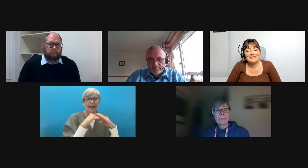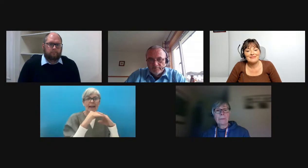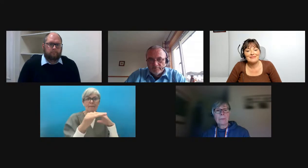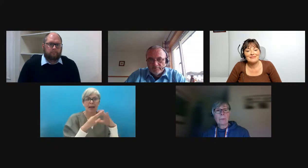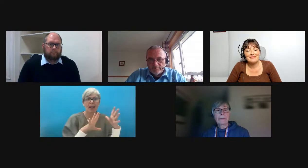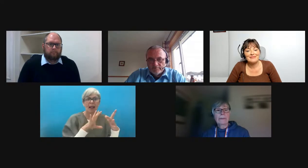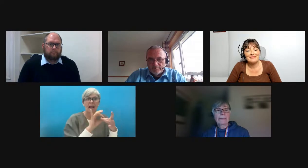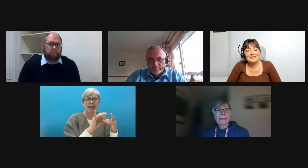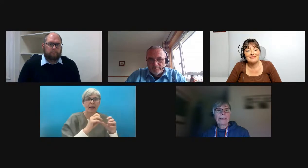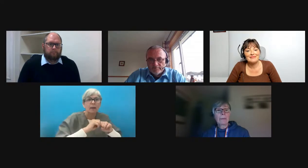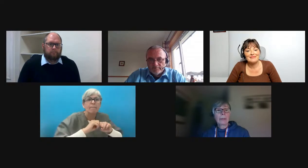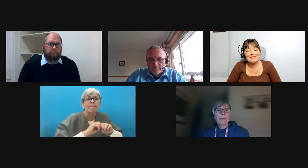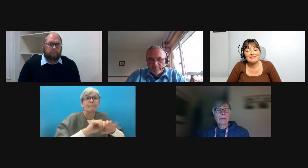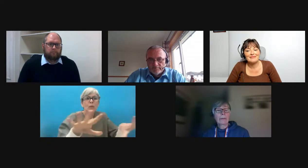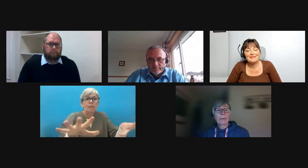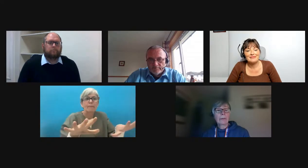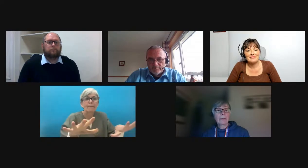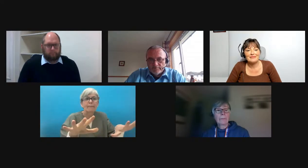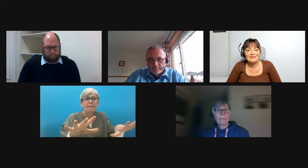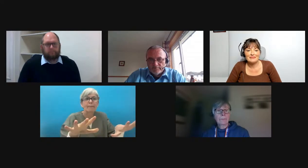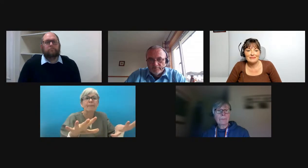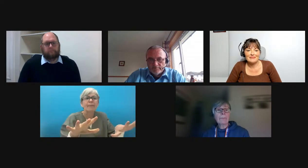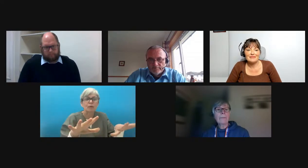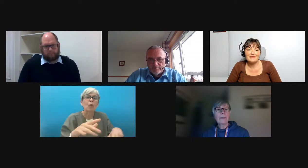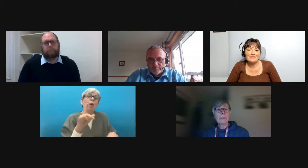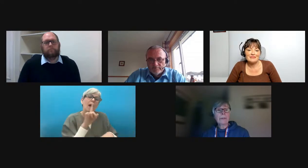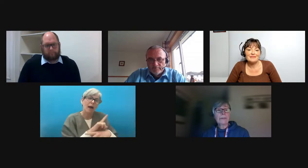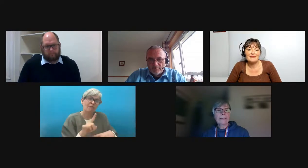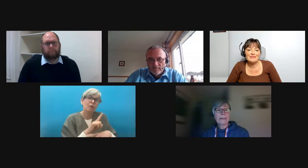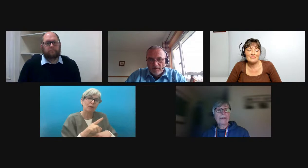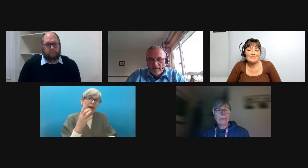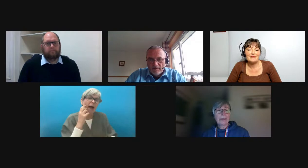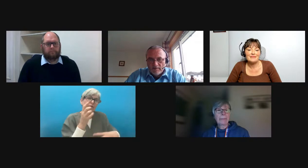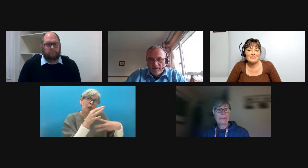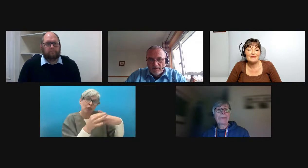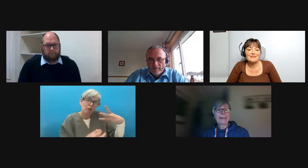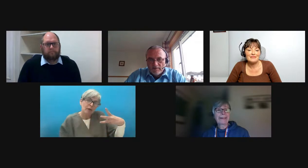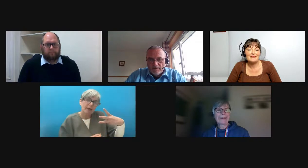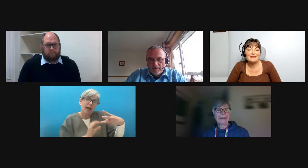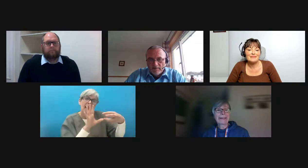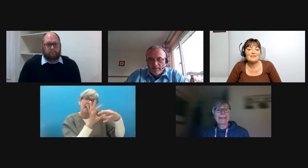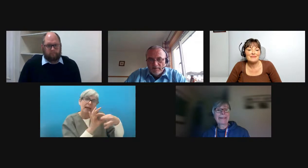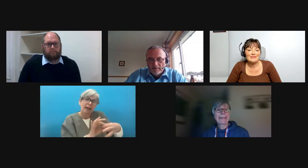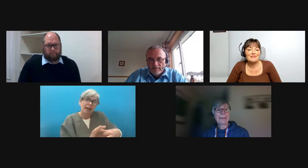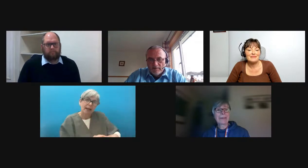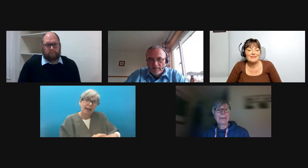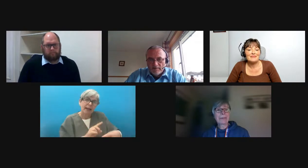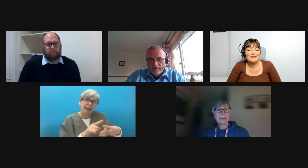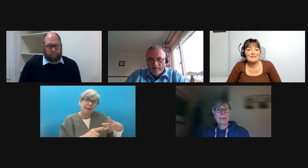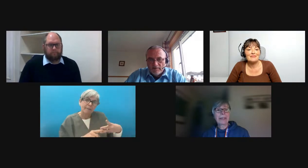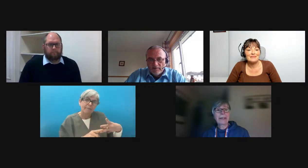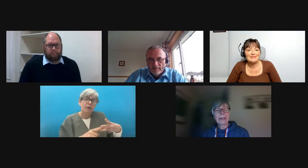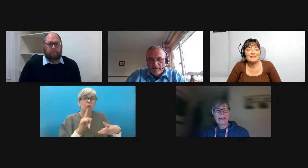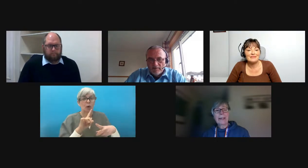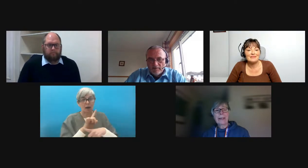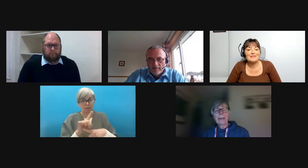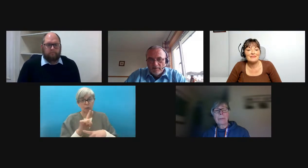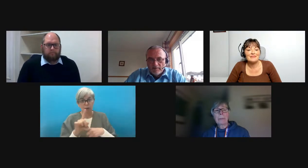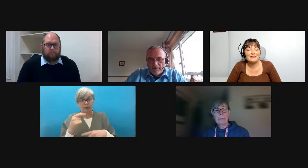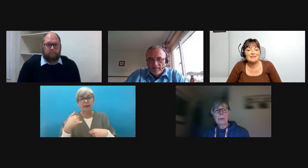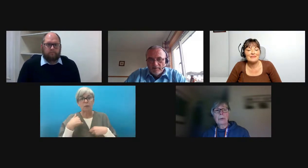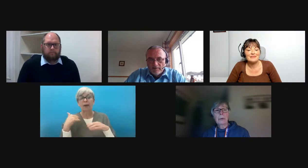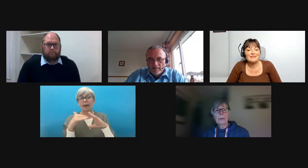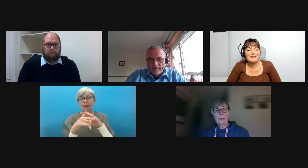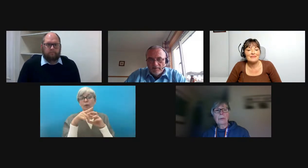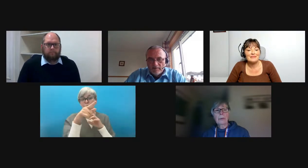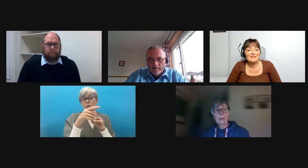send the email to the BDA, James. I send it to you every week,